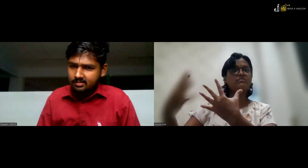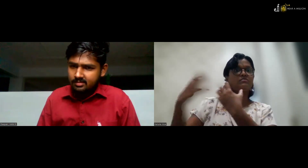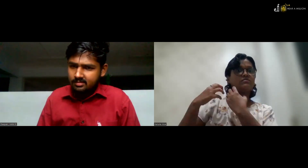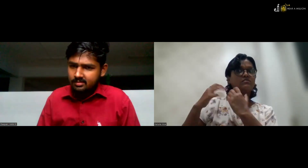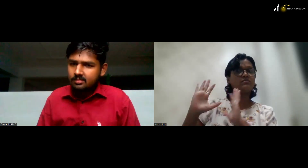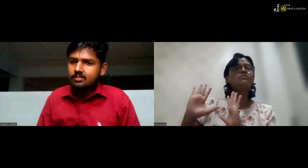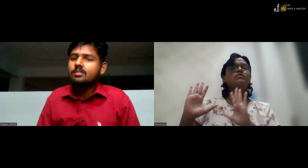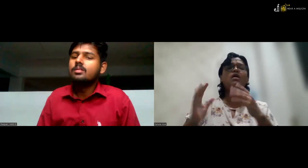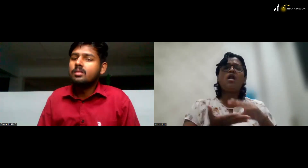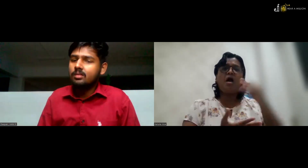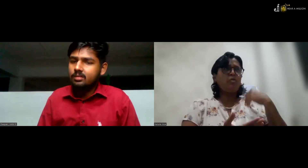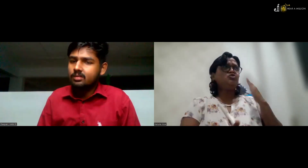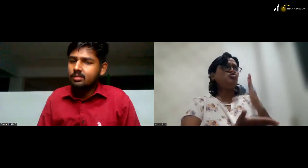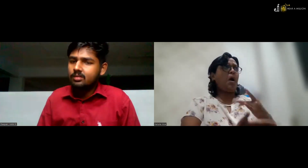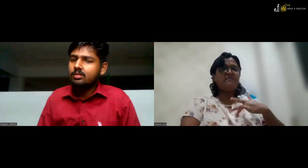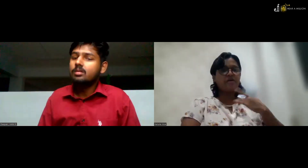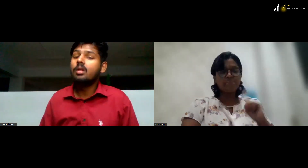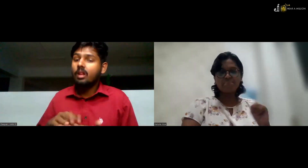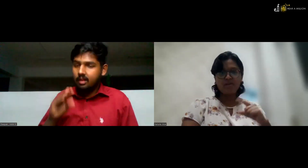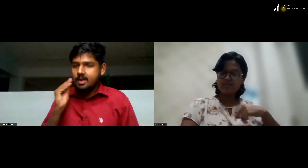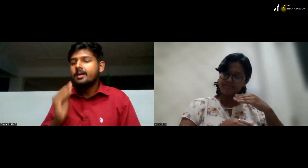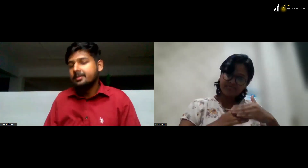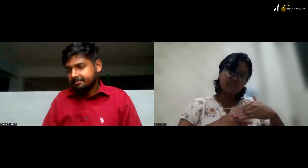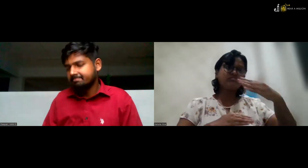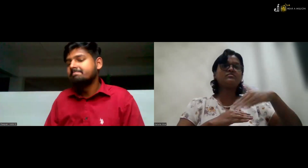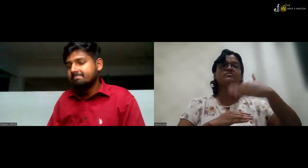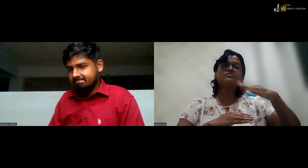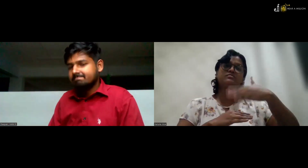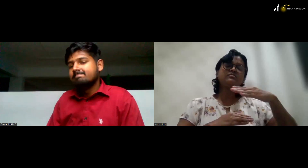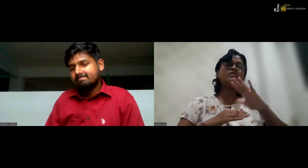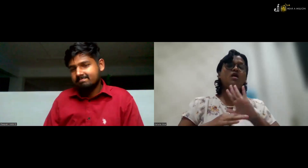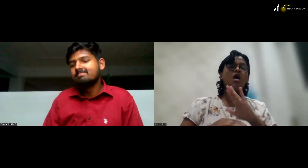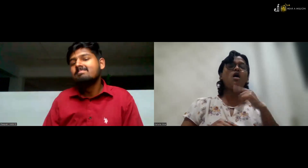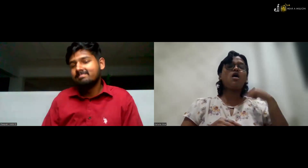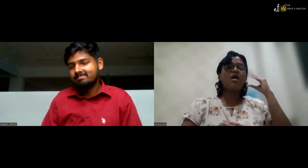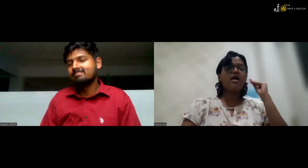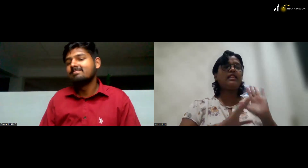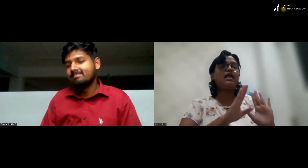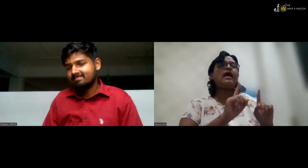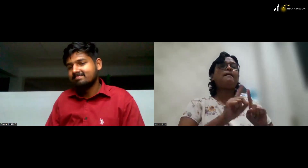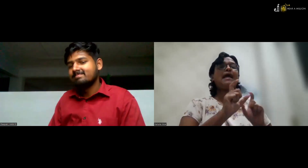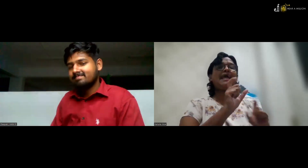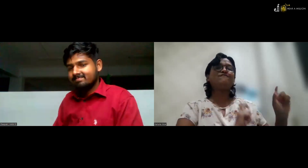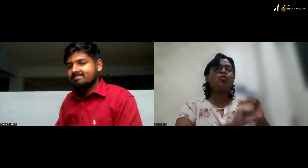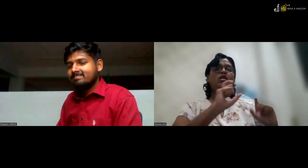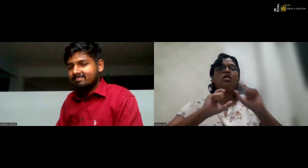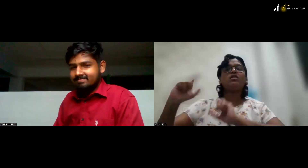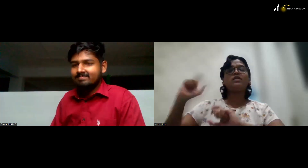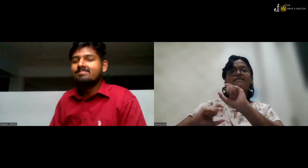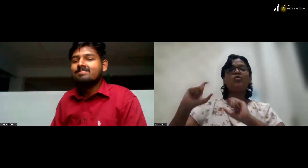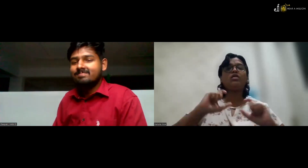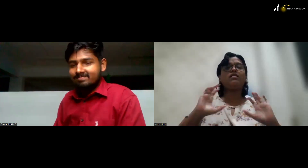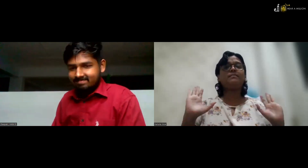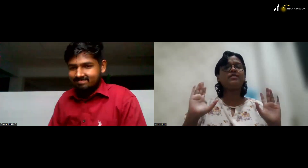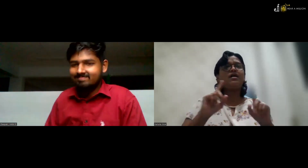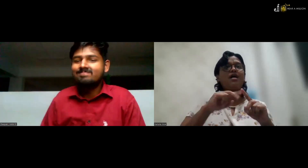mean, understanding me as a easy prey, but that will not stop me. I will learn from those things, and